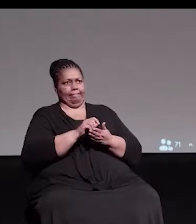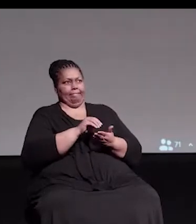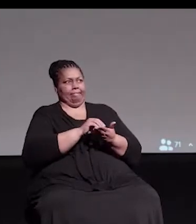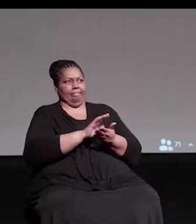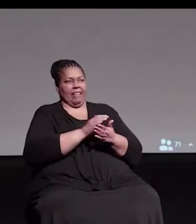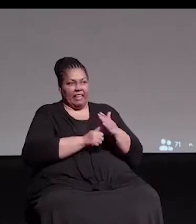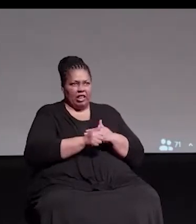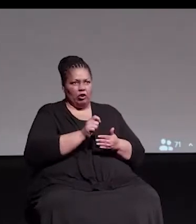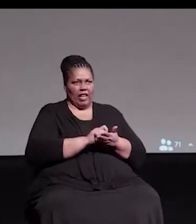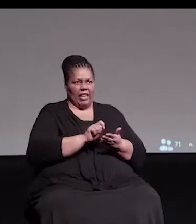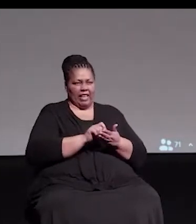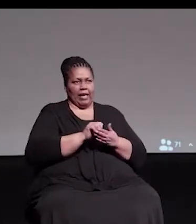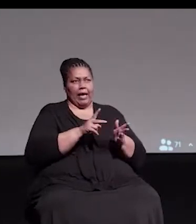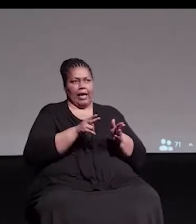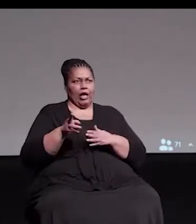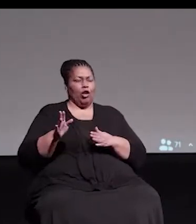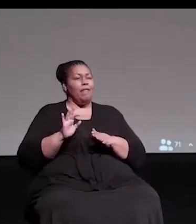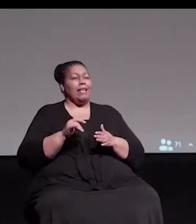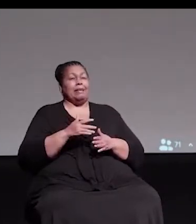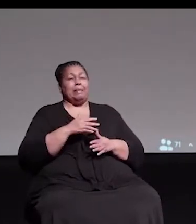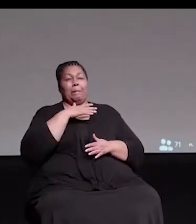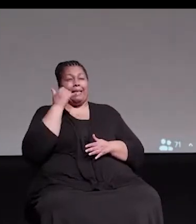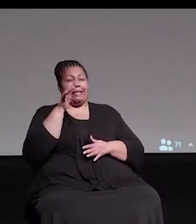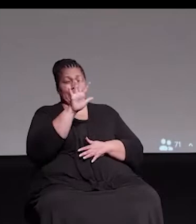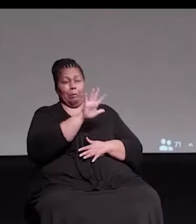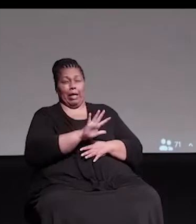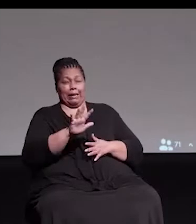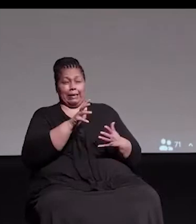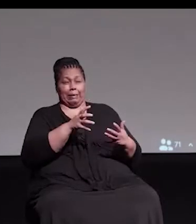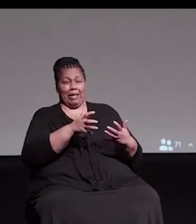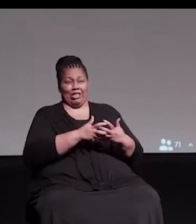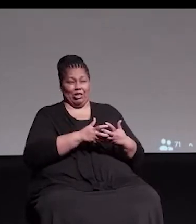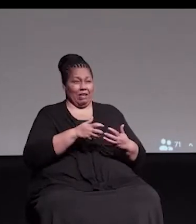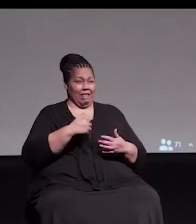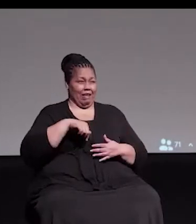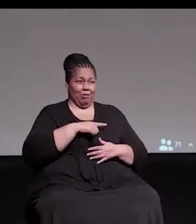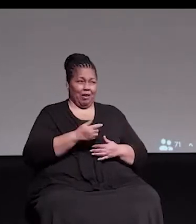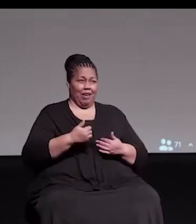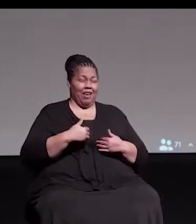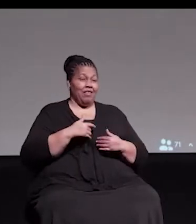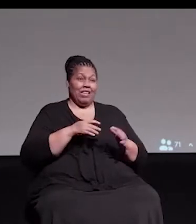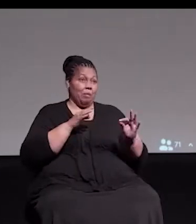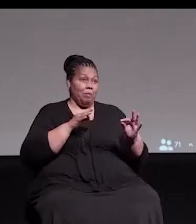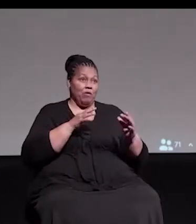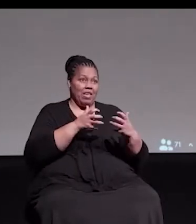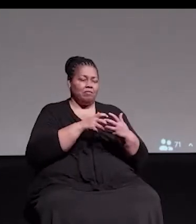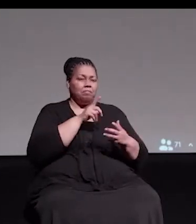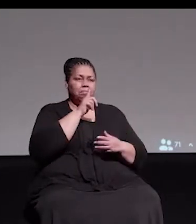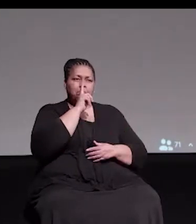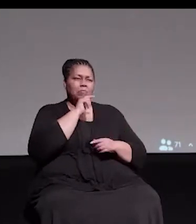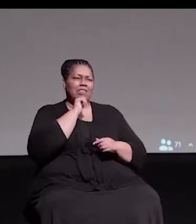It's the best approximation we have. I think it's not ideal. It's